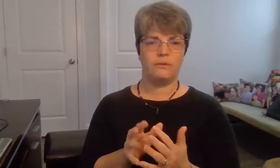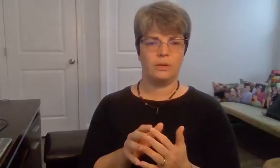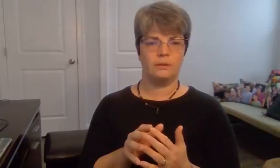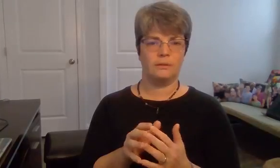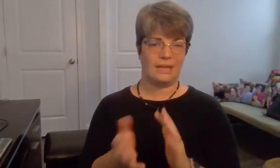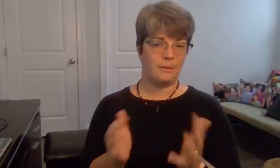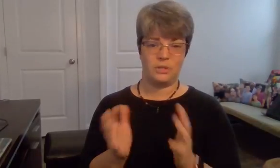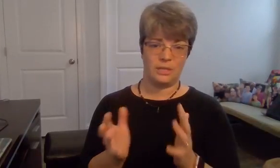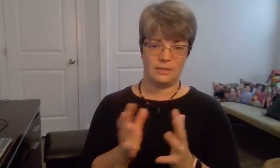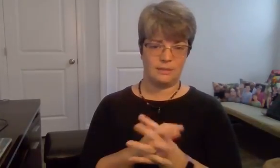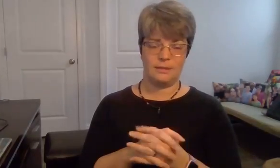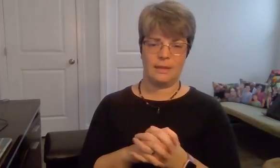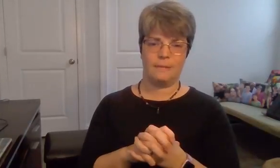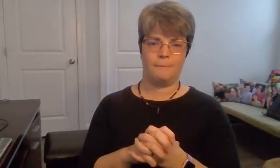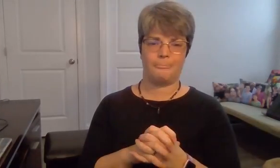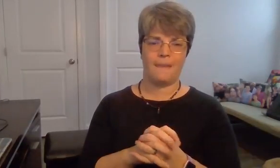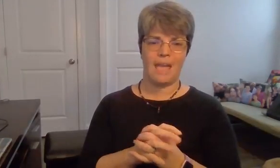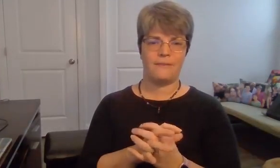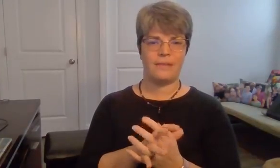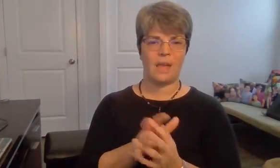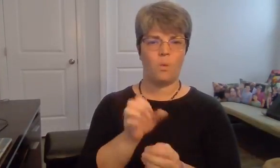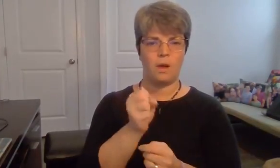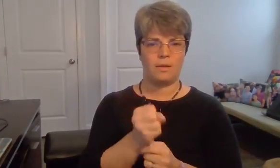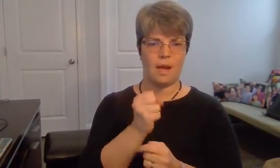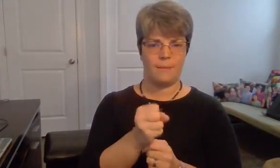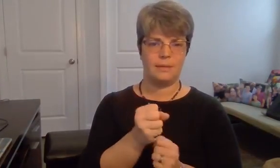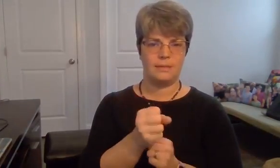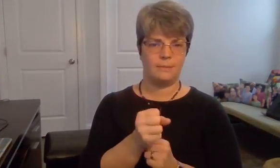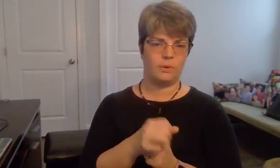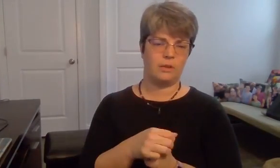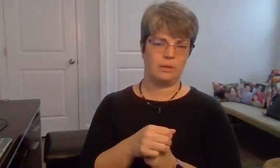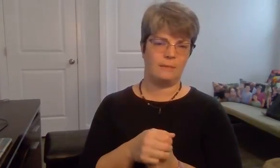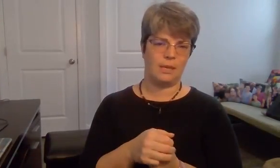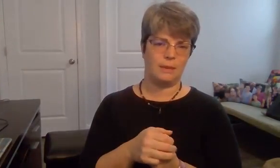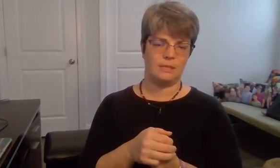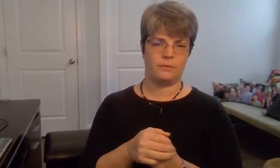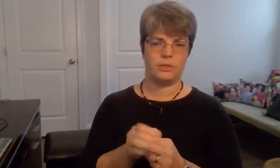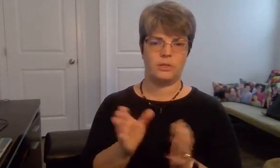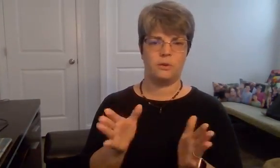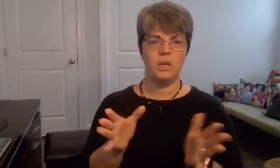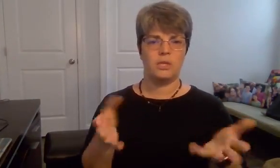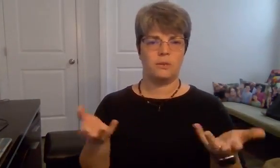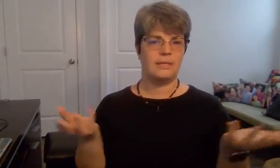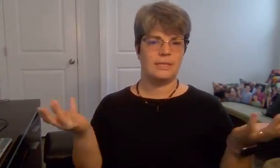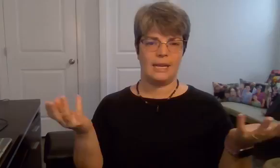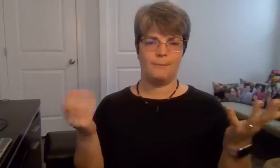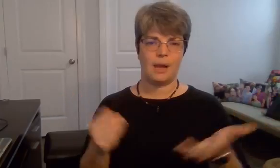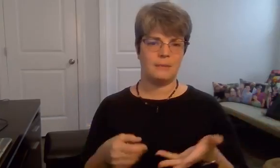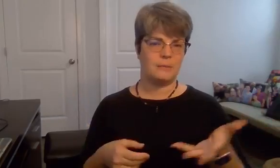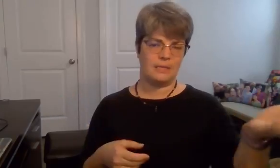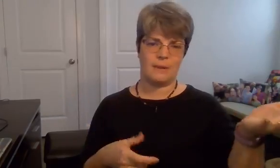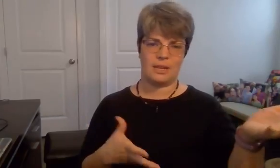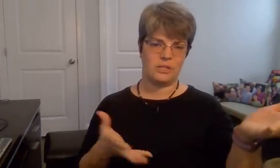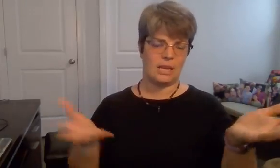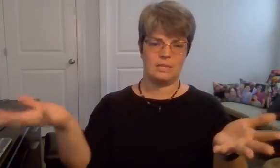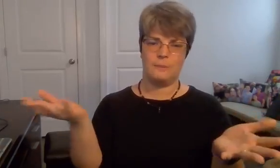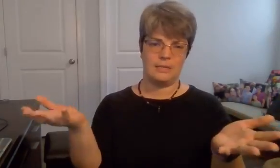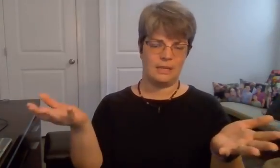different languages, having that one common symbol can really make a big difference. So let's say mom speaks Spanish, dad speaks